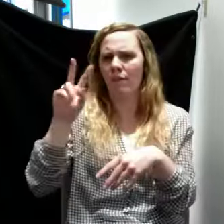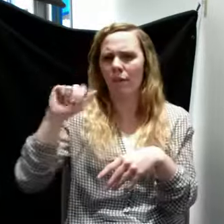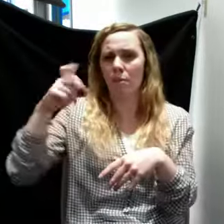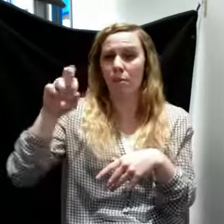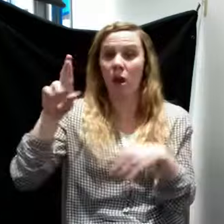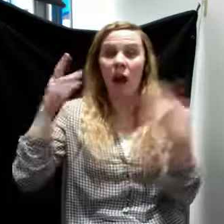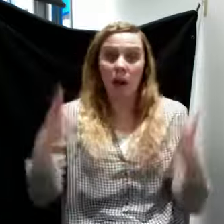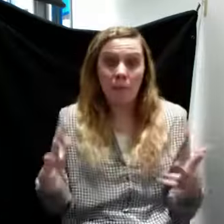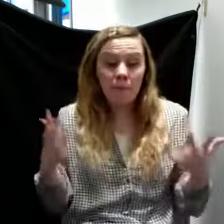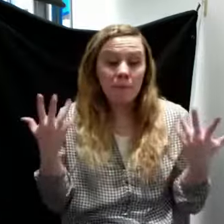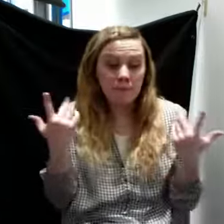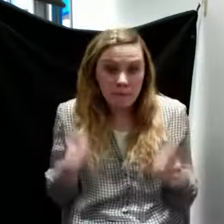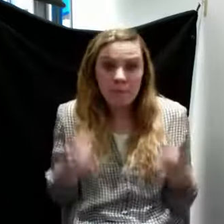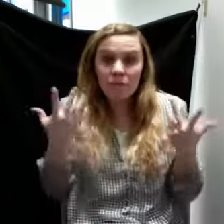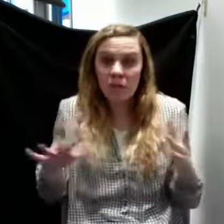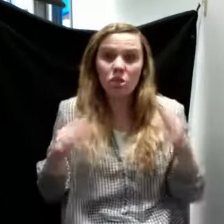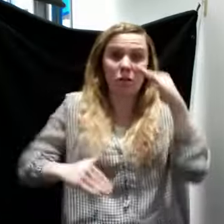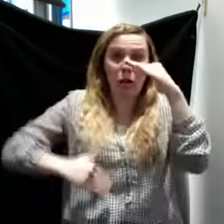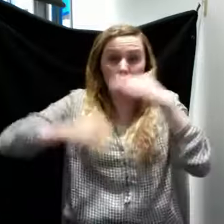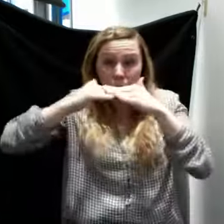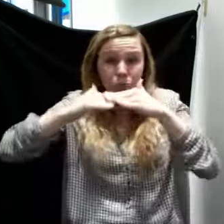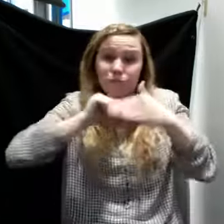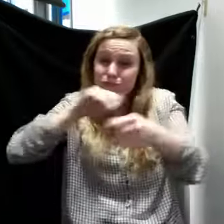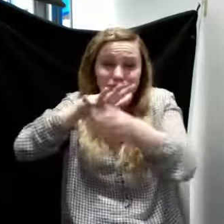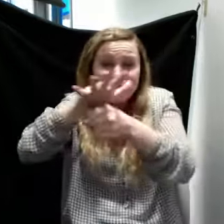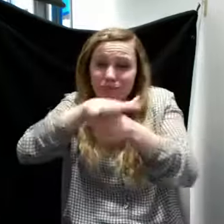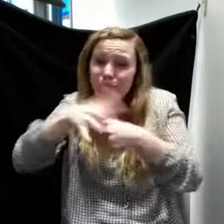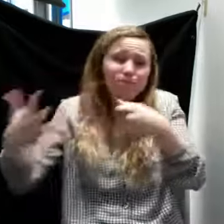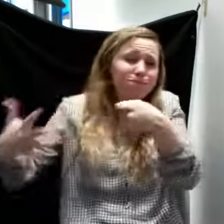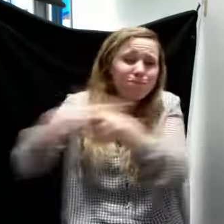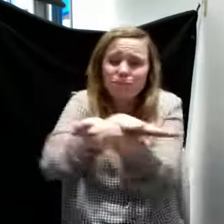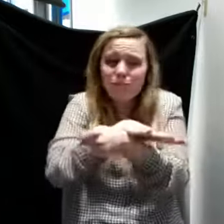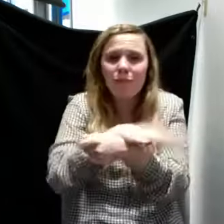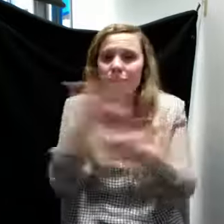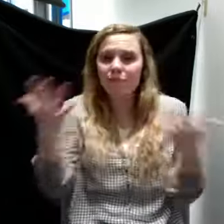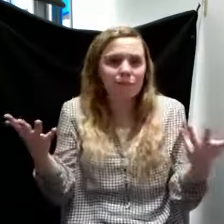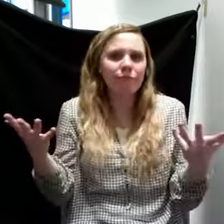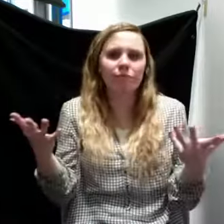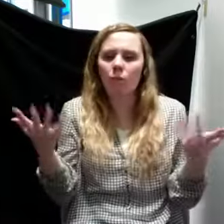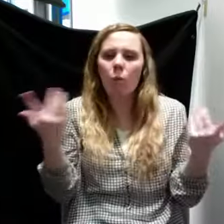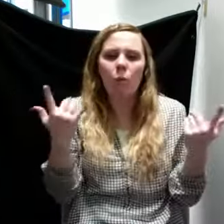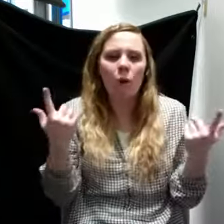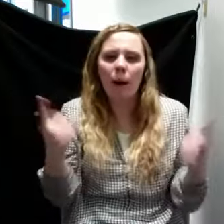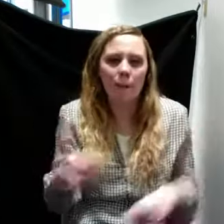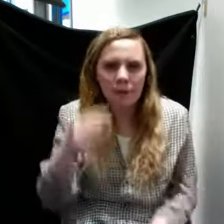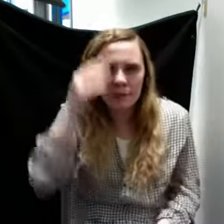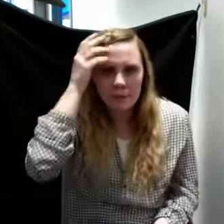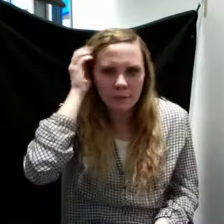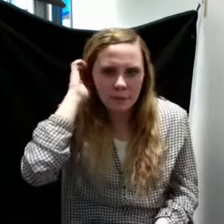the point where it loses its ability to hold water vapor, what does it do?